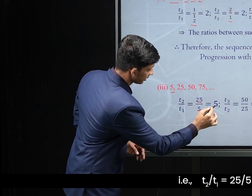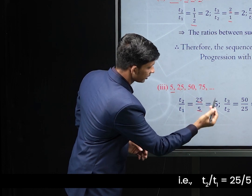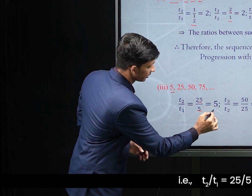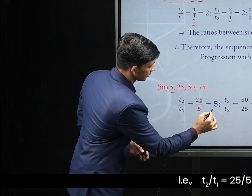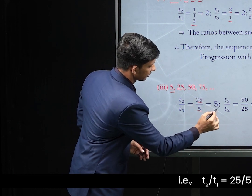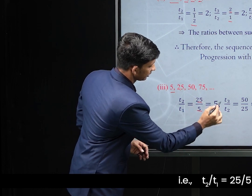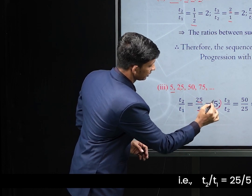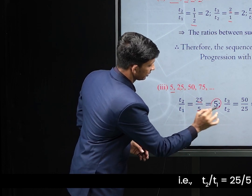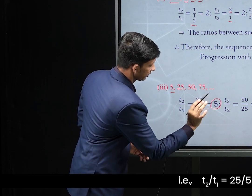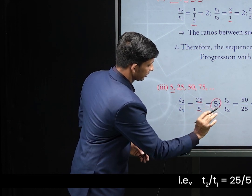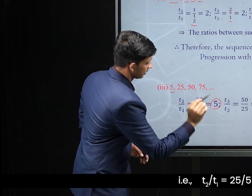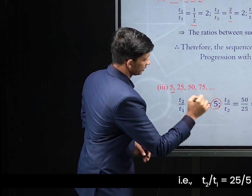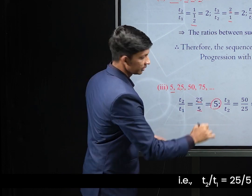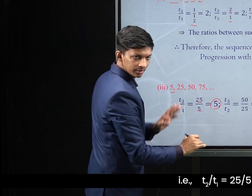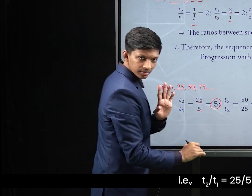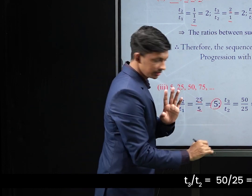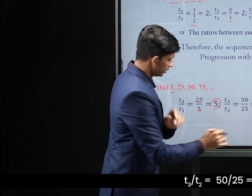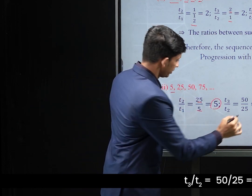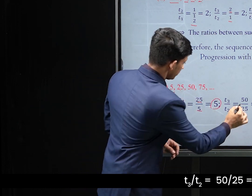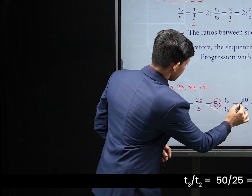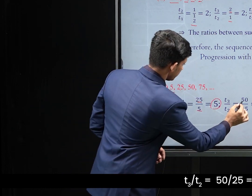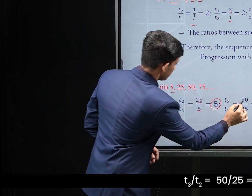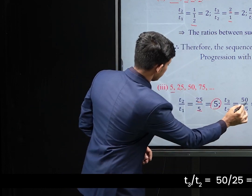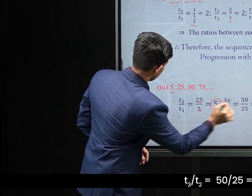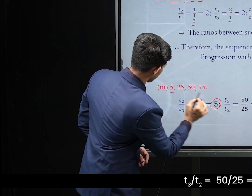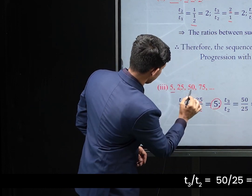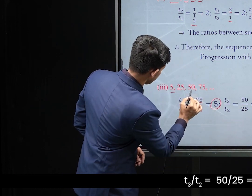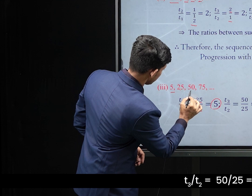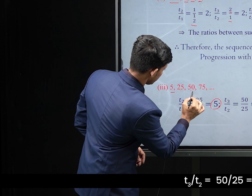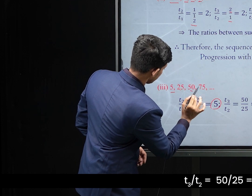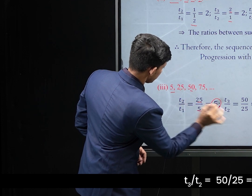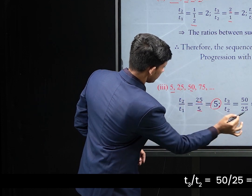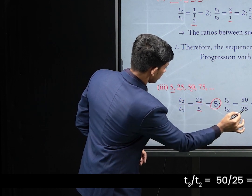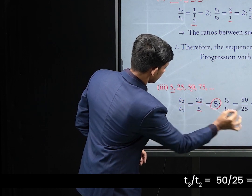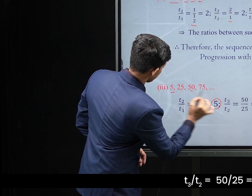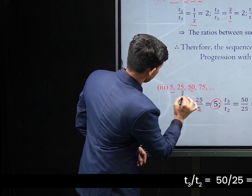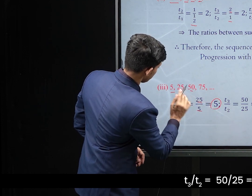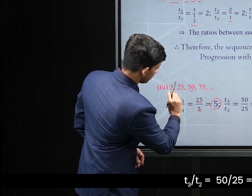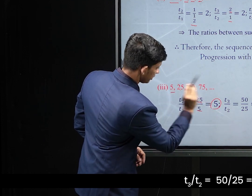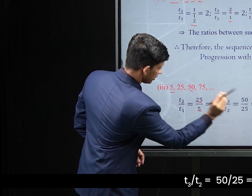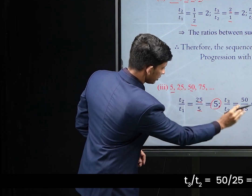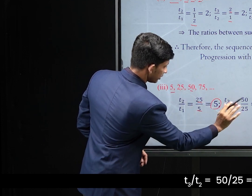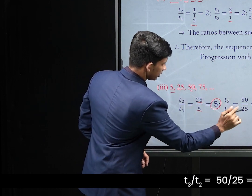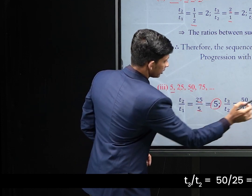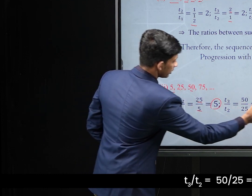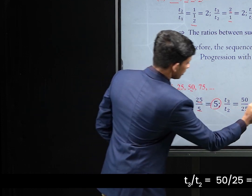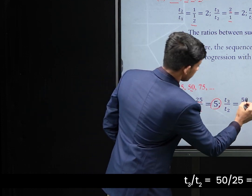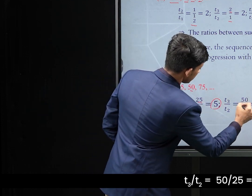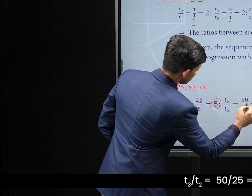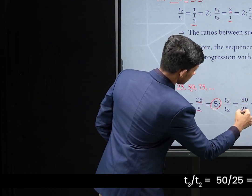which is equal to 5. T3 by T2 is equal to 50 by 25, which is equal